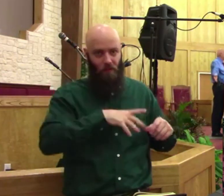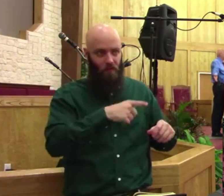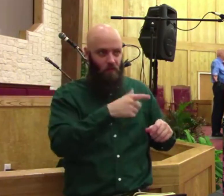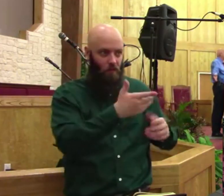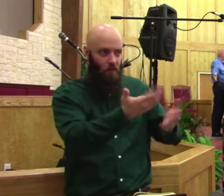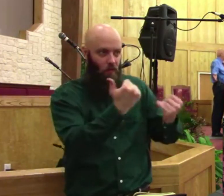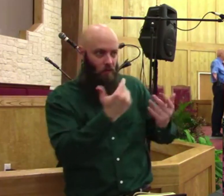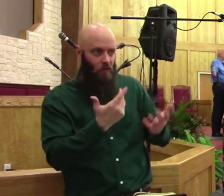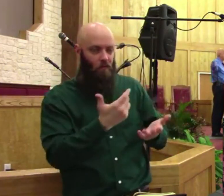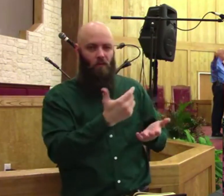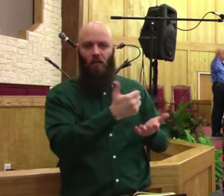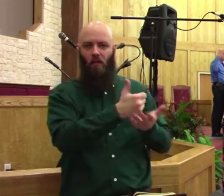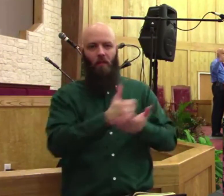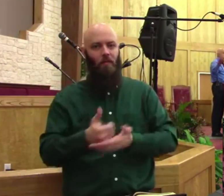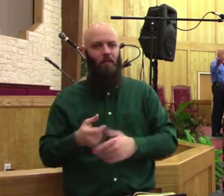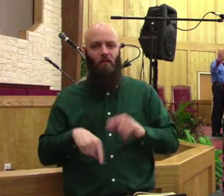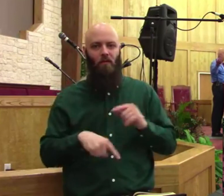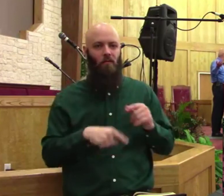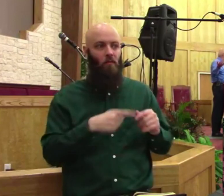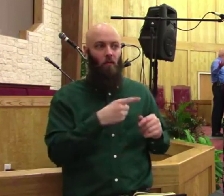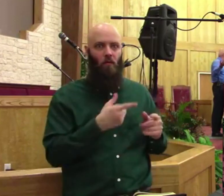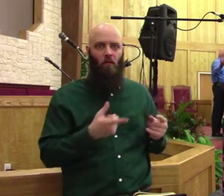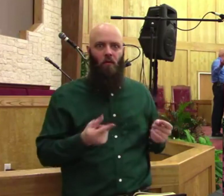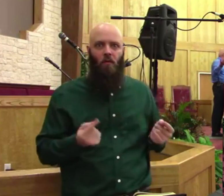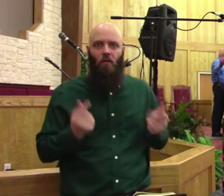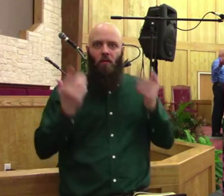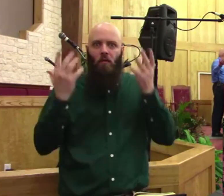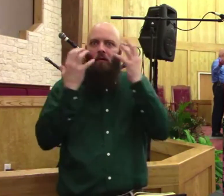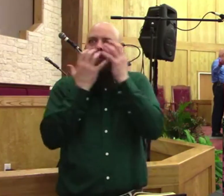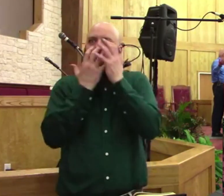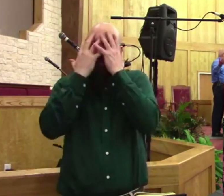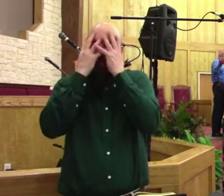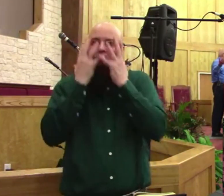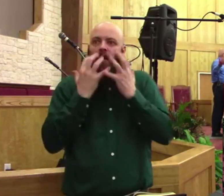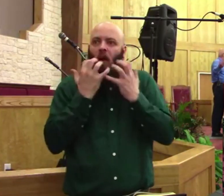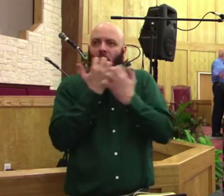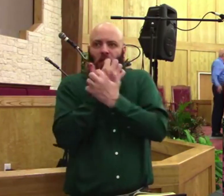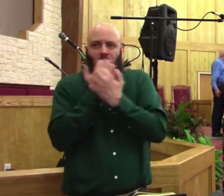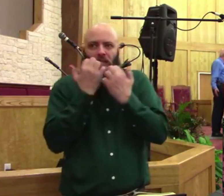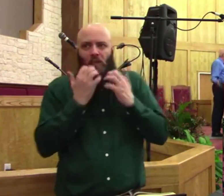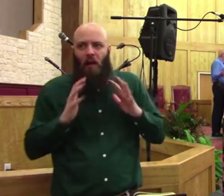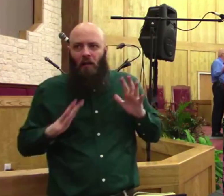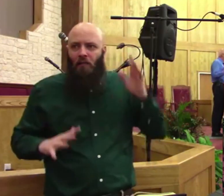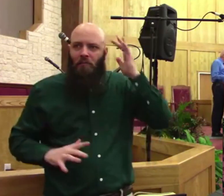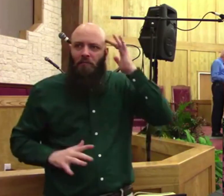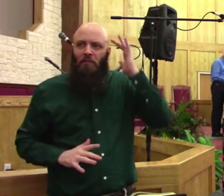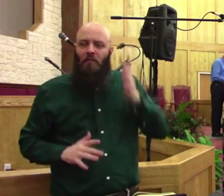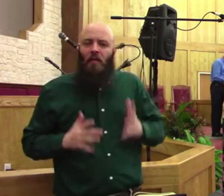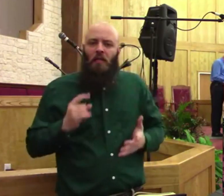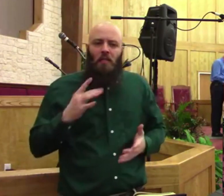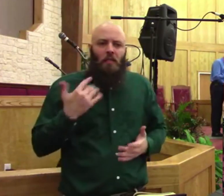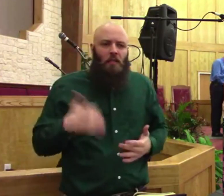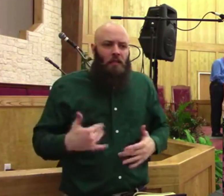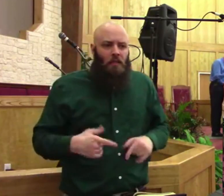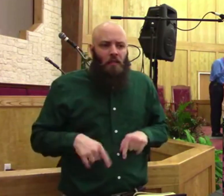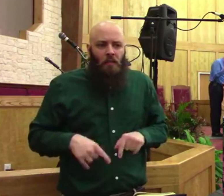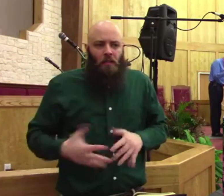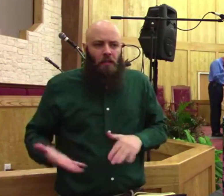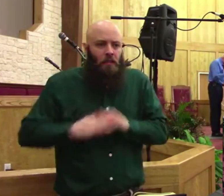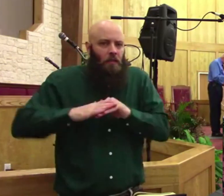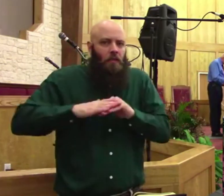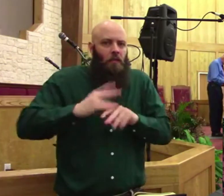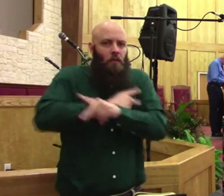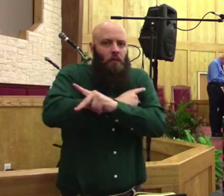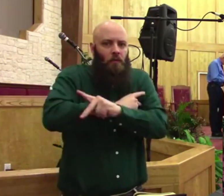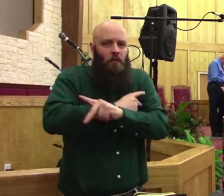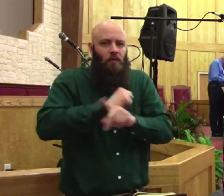him whatsoever. So what's he going to do? Belshazzar has a increase, a